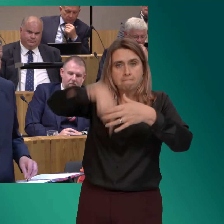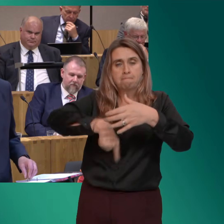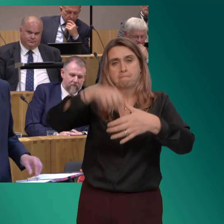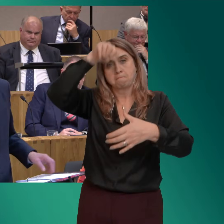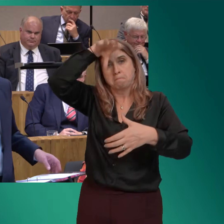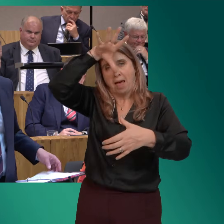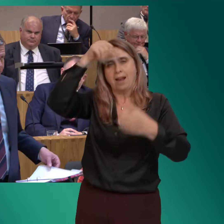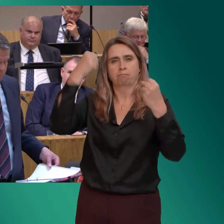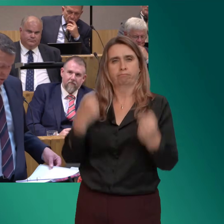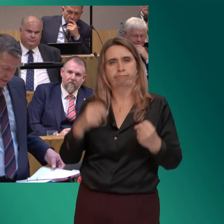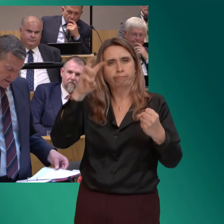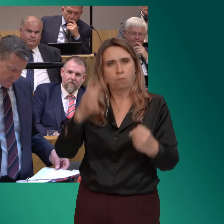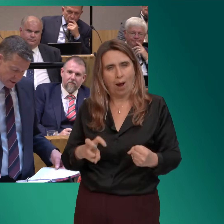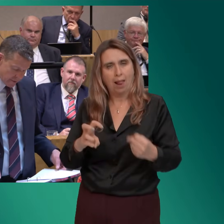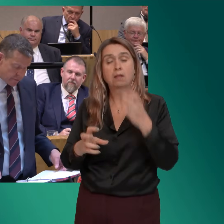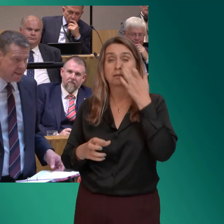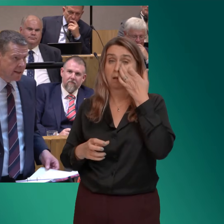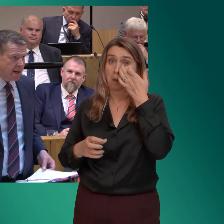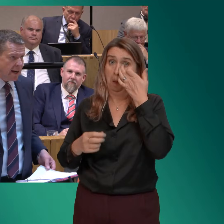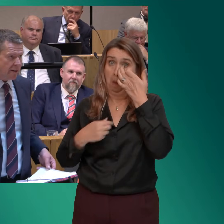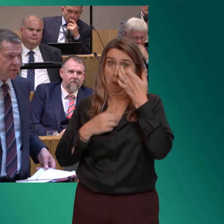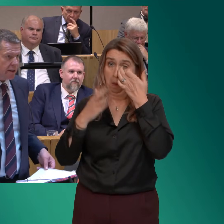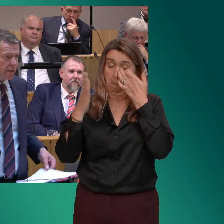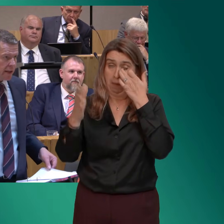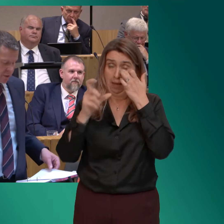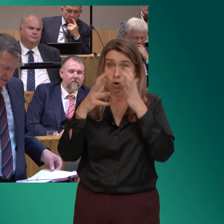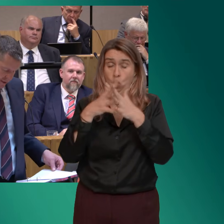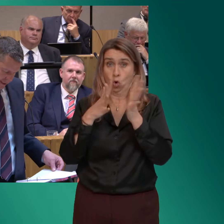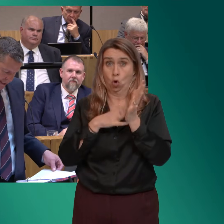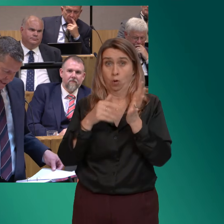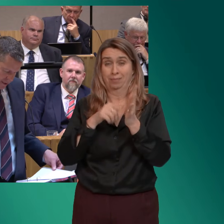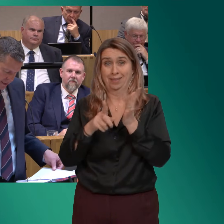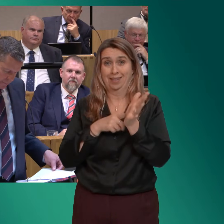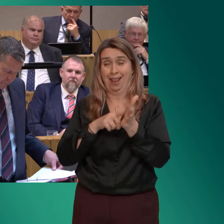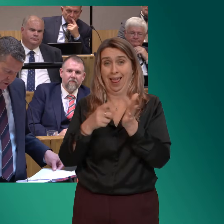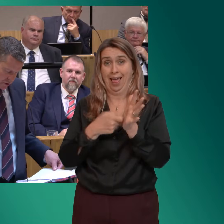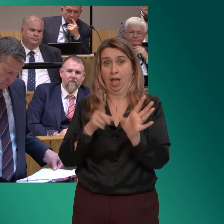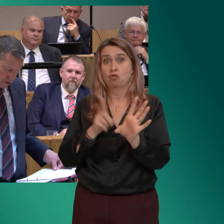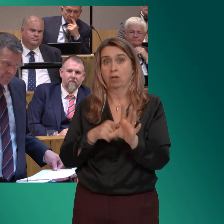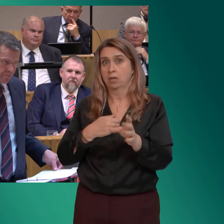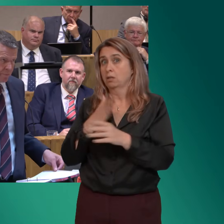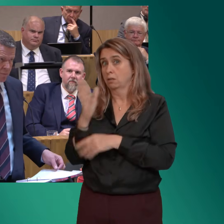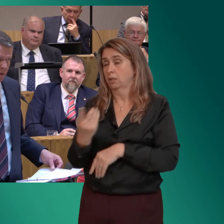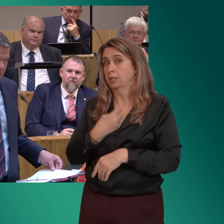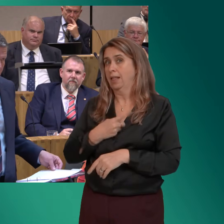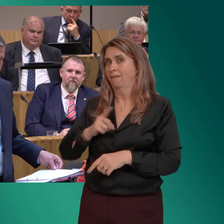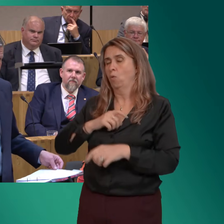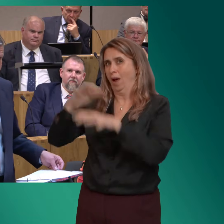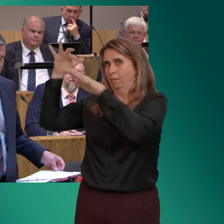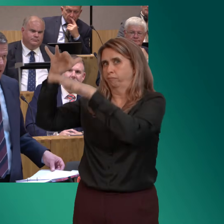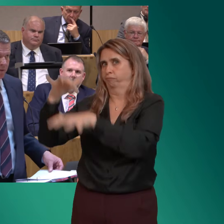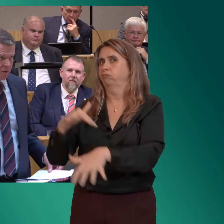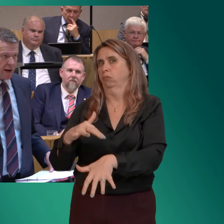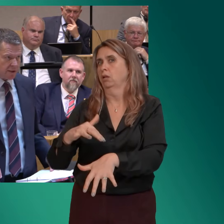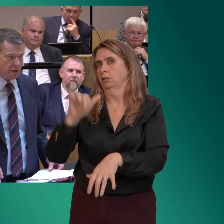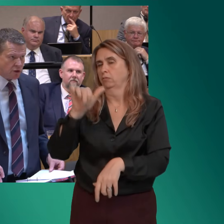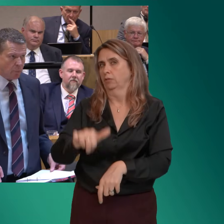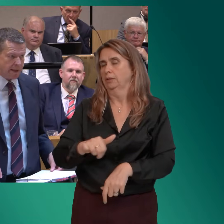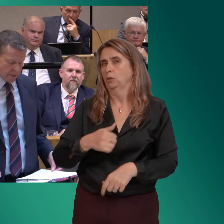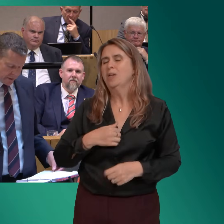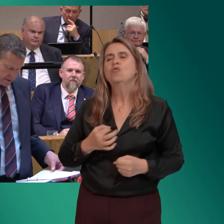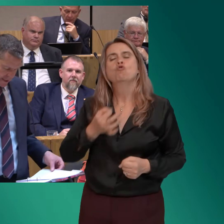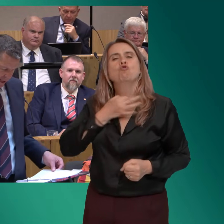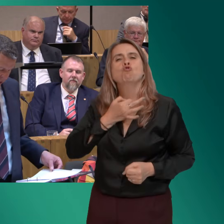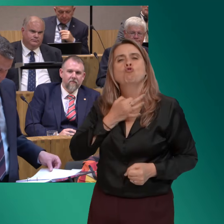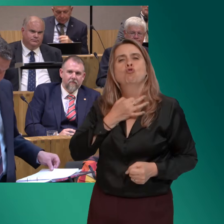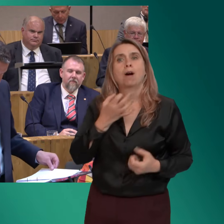communities. I did visit Cwmtleri myself after that recent landslip, which really brought home the threats that so